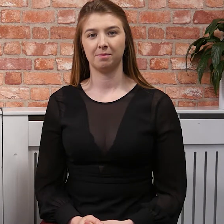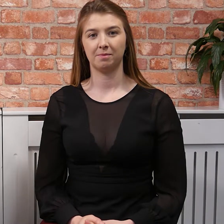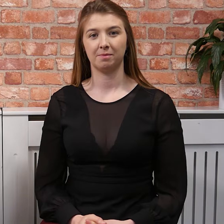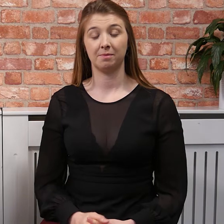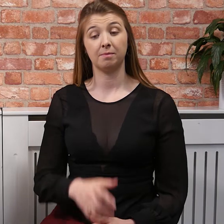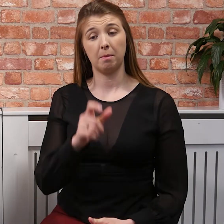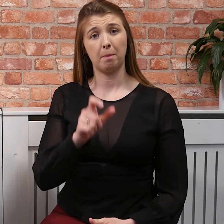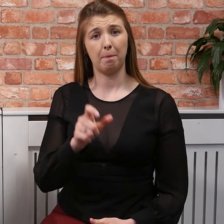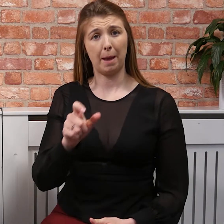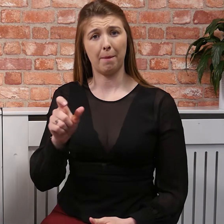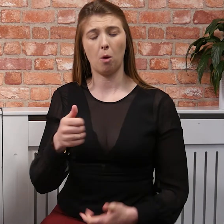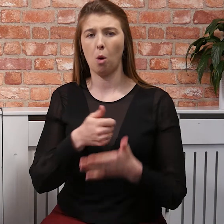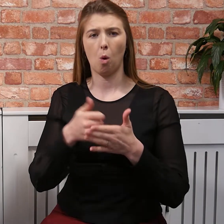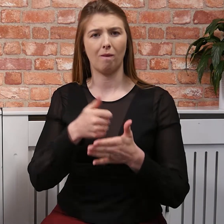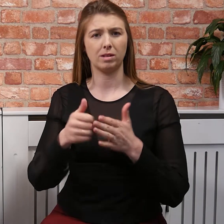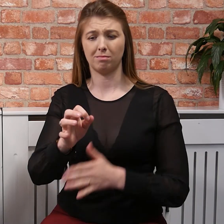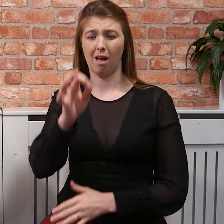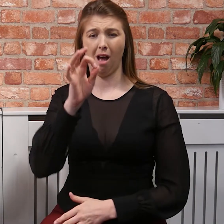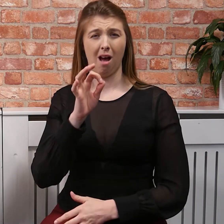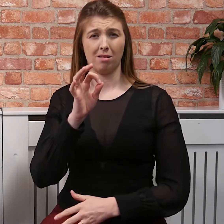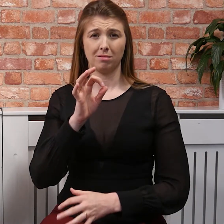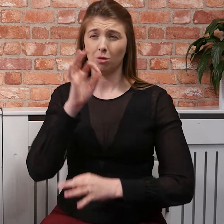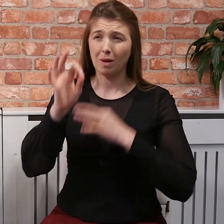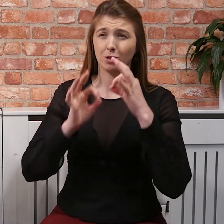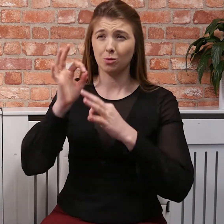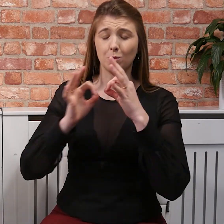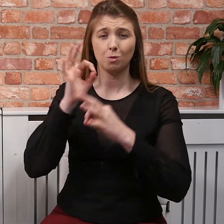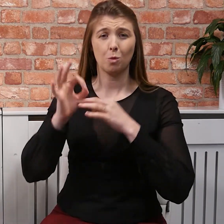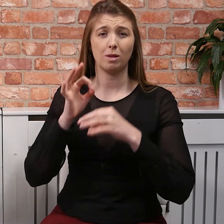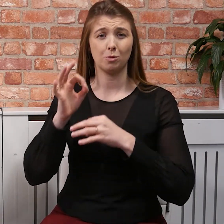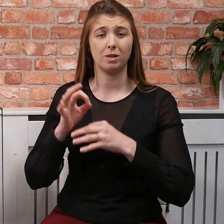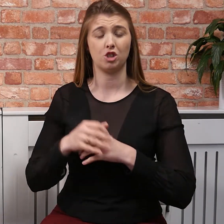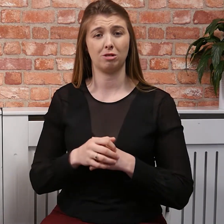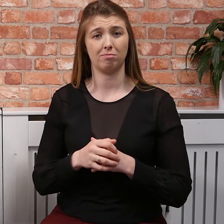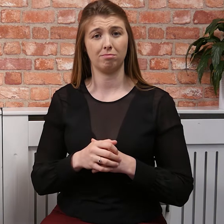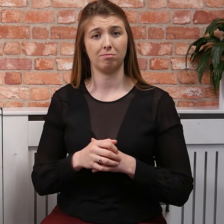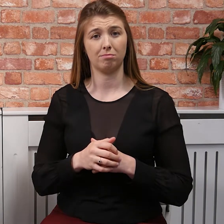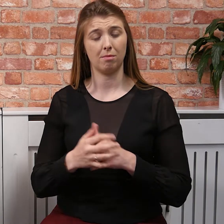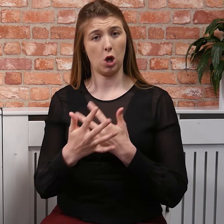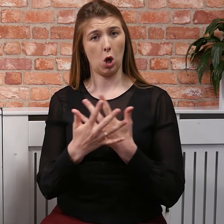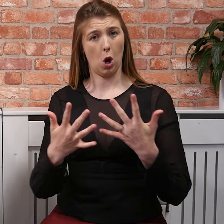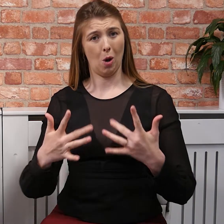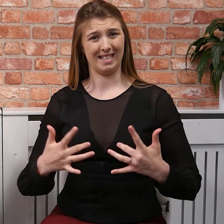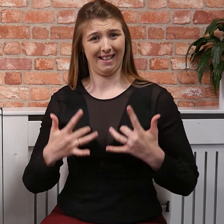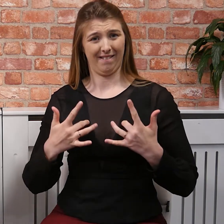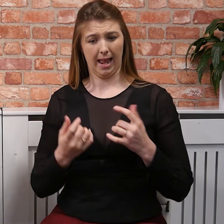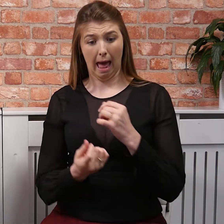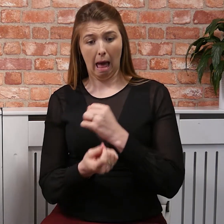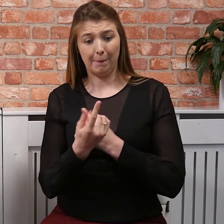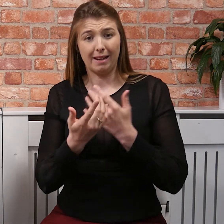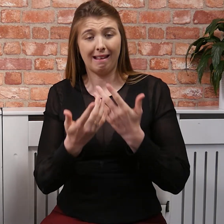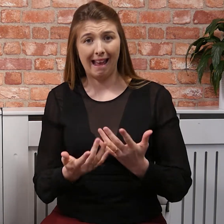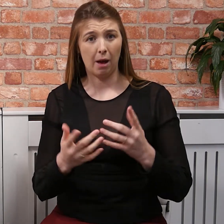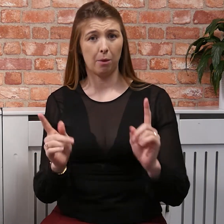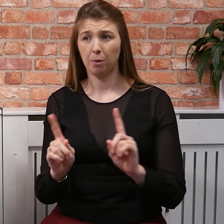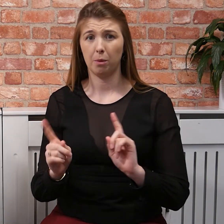People often have lots of questions. They've got questions about what's happening now and about what's happening